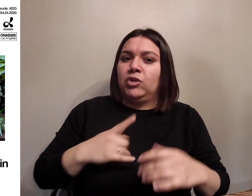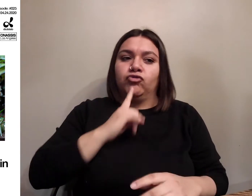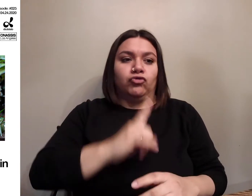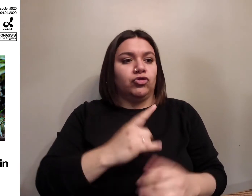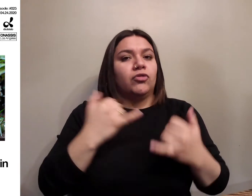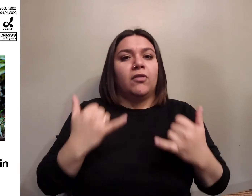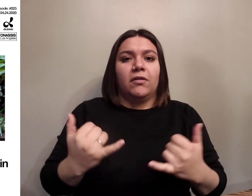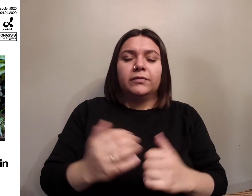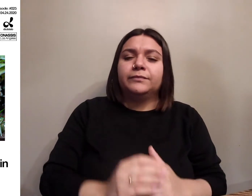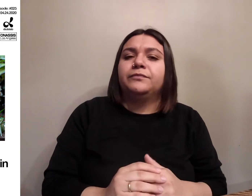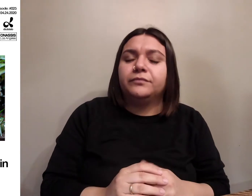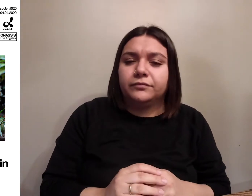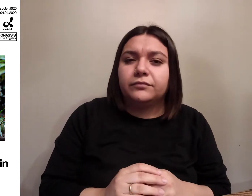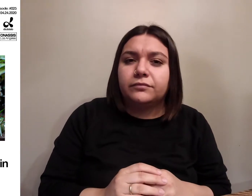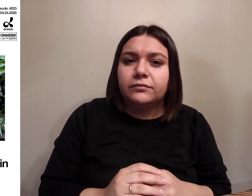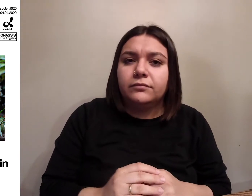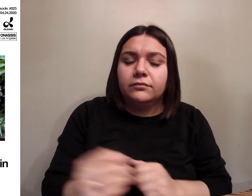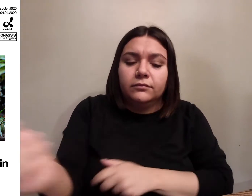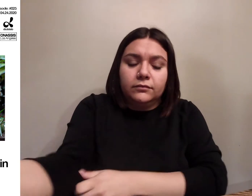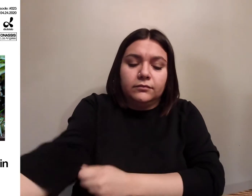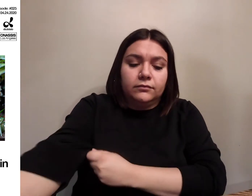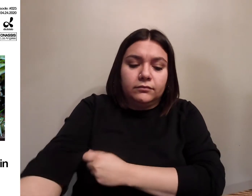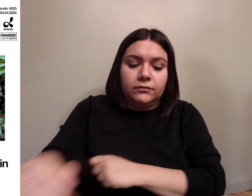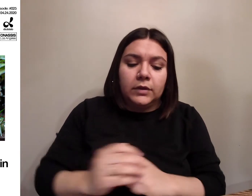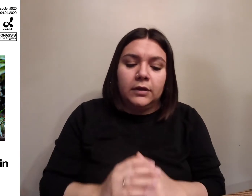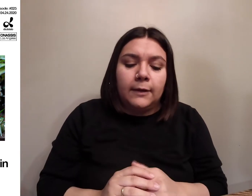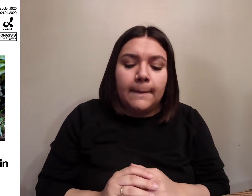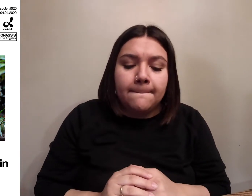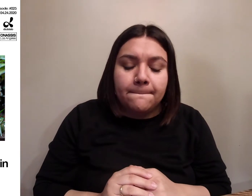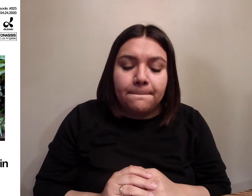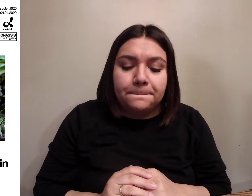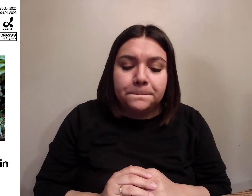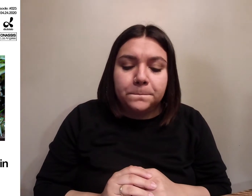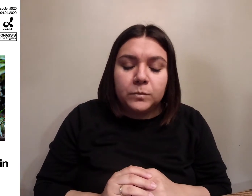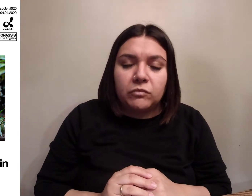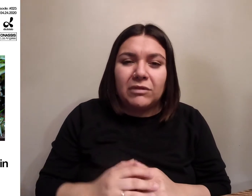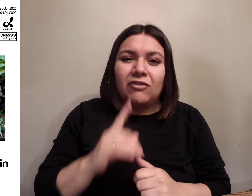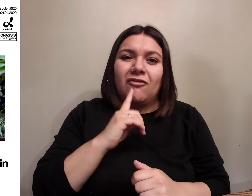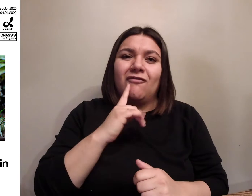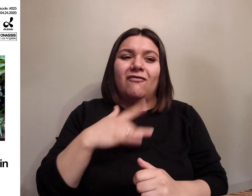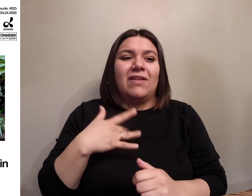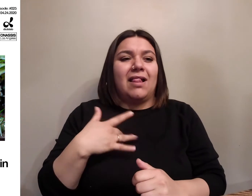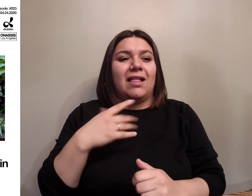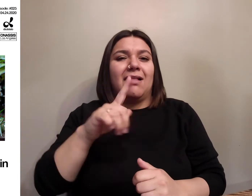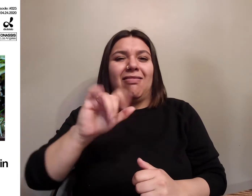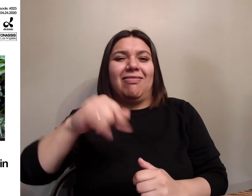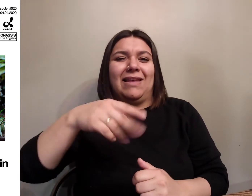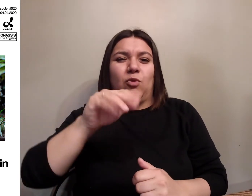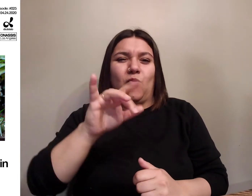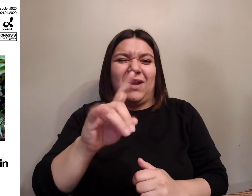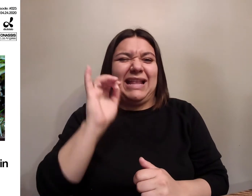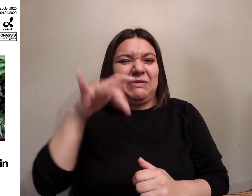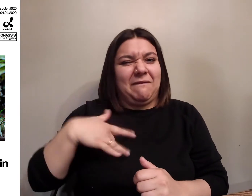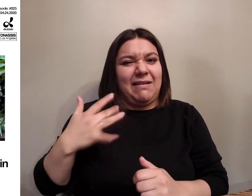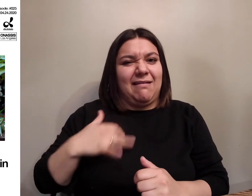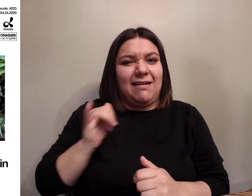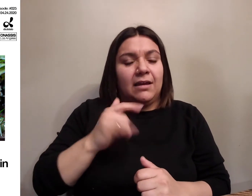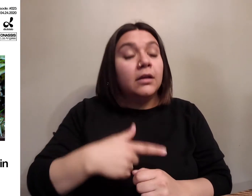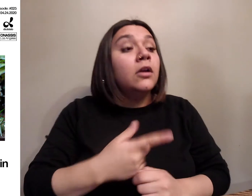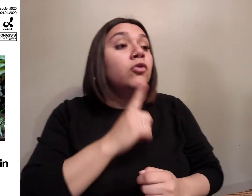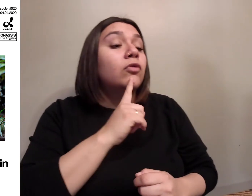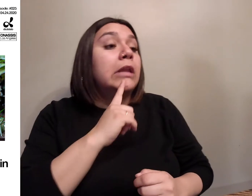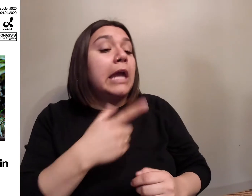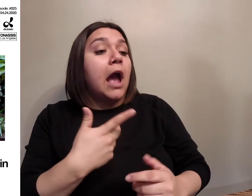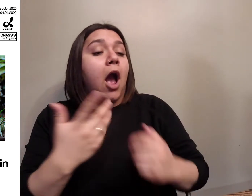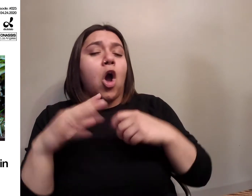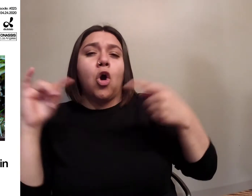nothing feels solid anymore, nothing feels certain anymore. The very ground under our feet feels very liquid